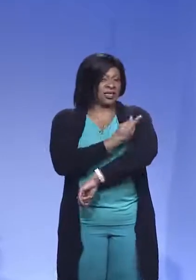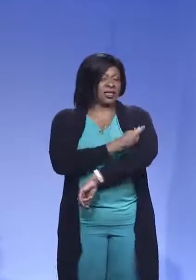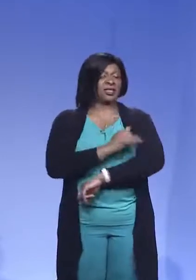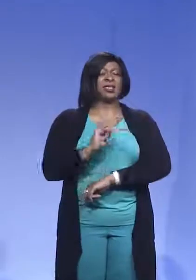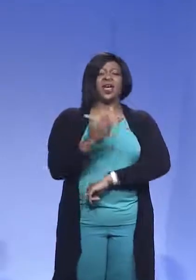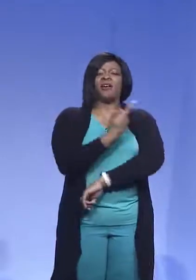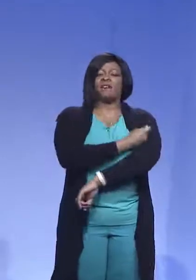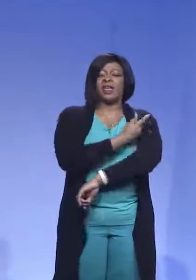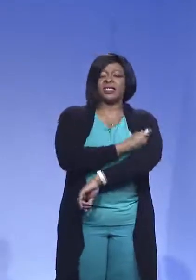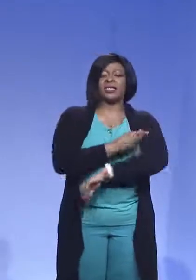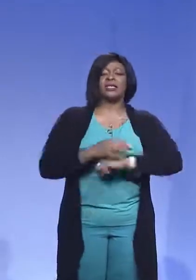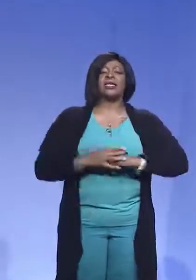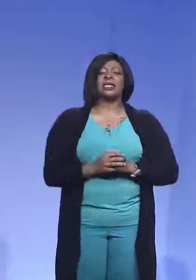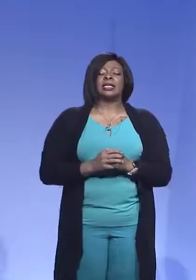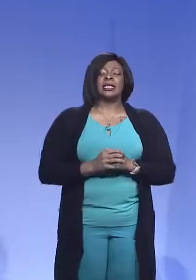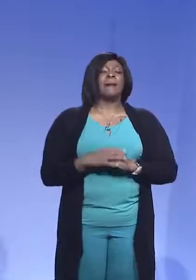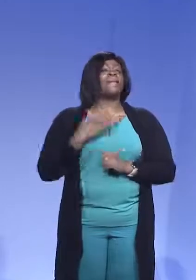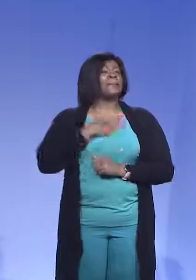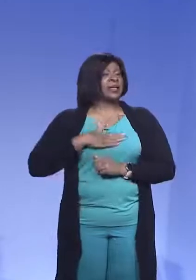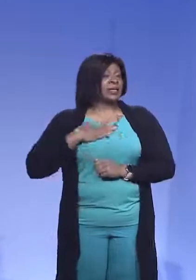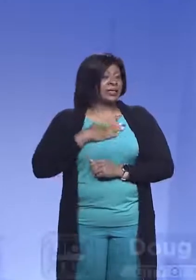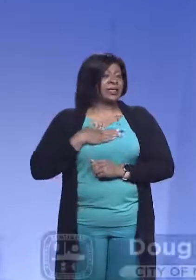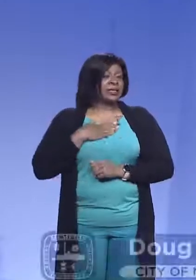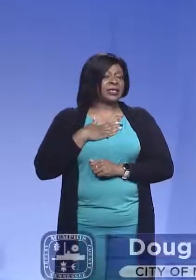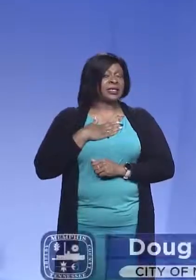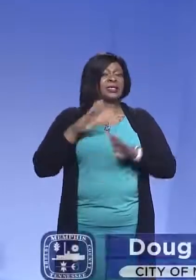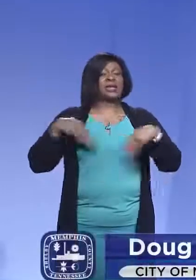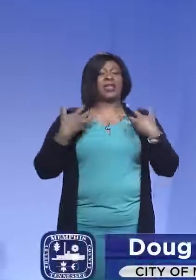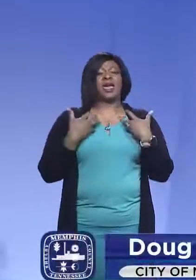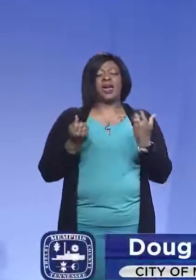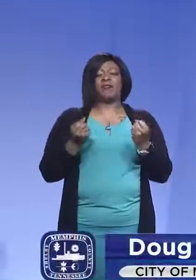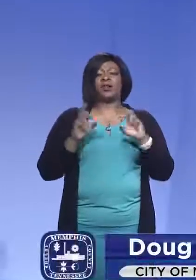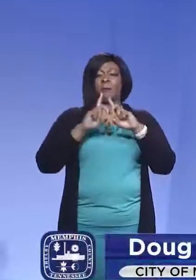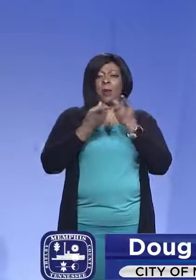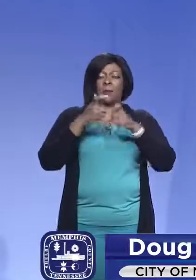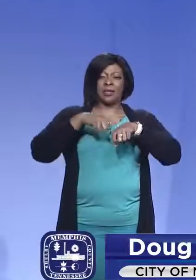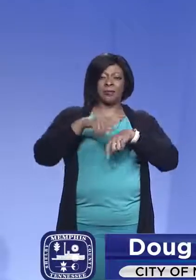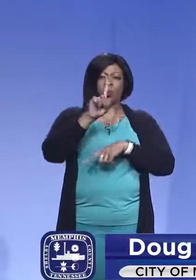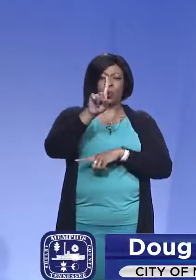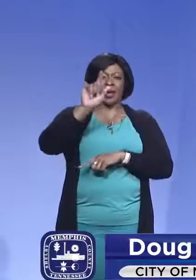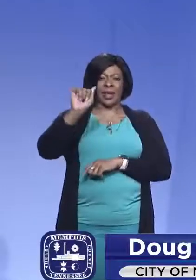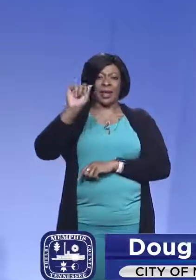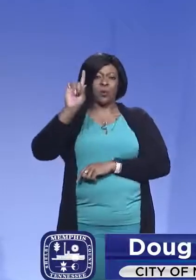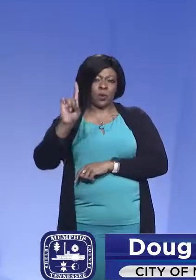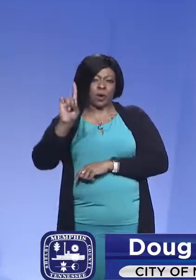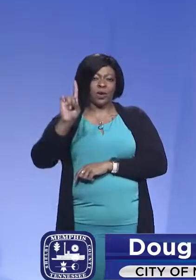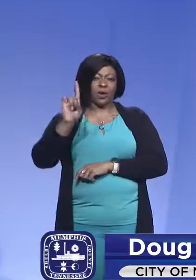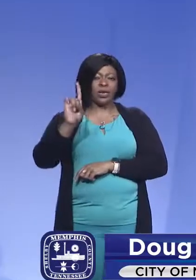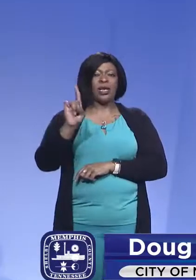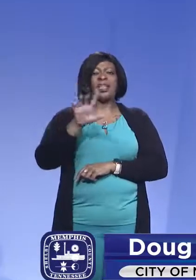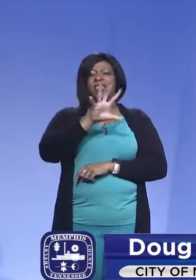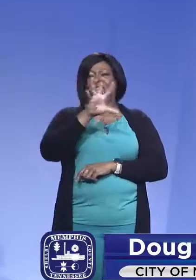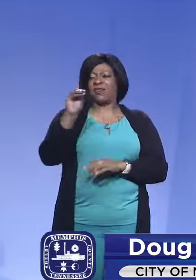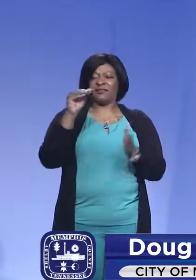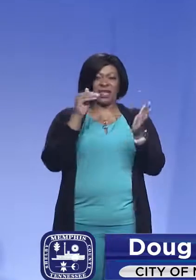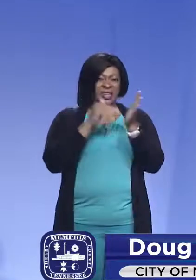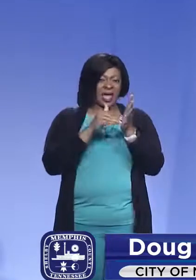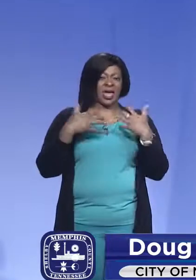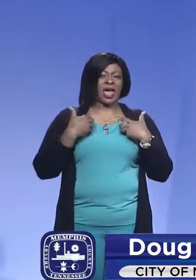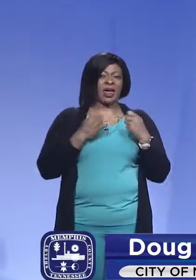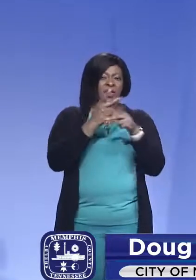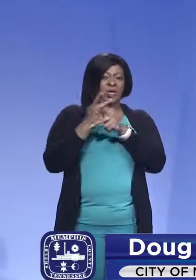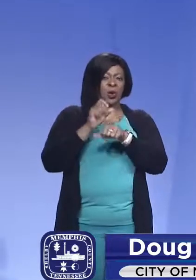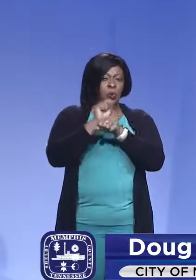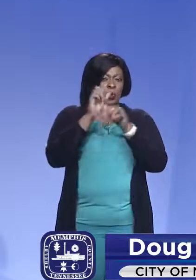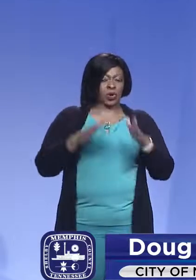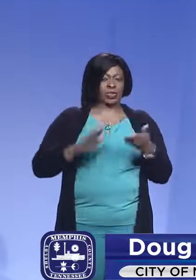vaccine, but please give the health department time to get to 1A1. There are 50,000 healthcare workers